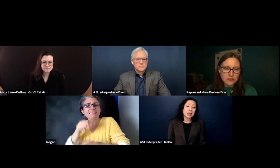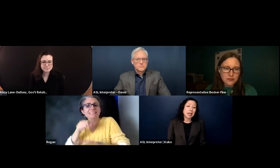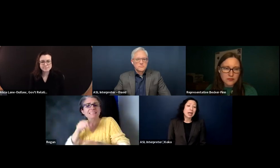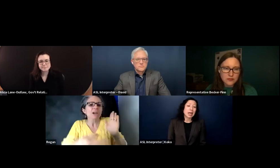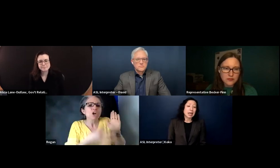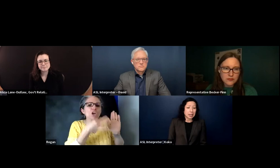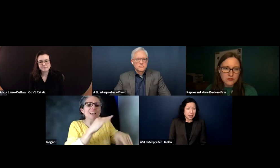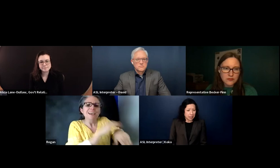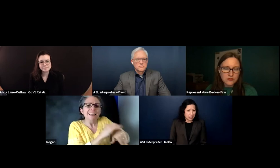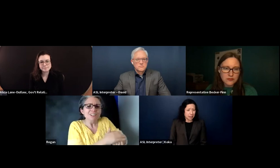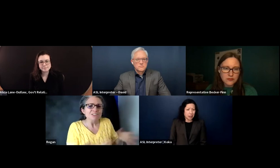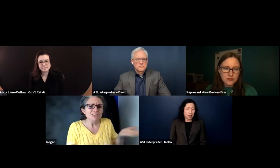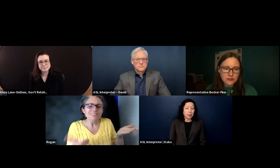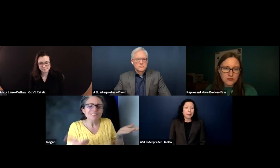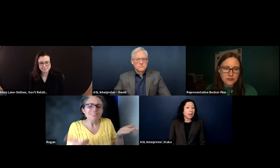students